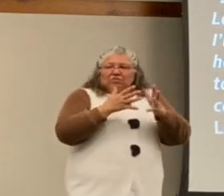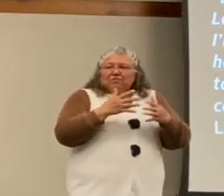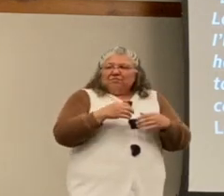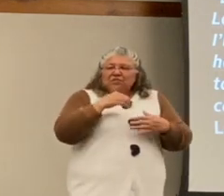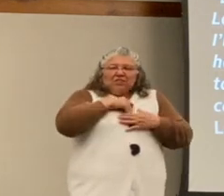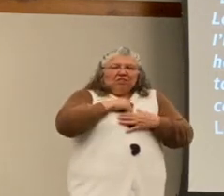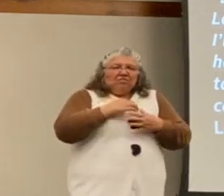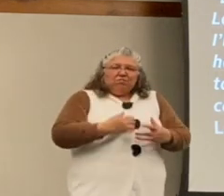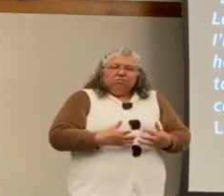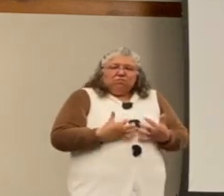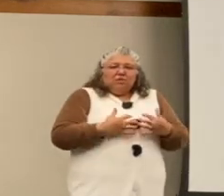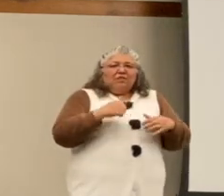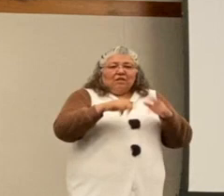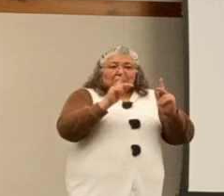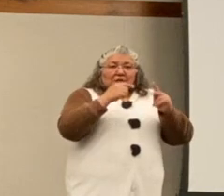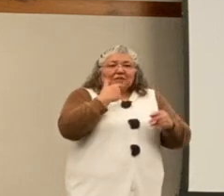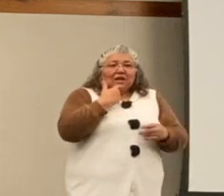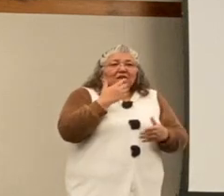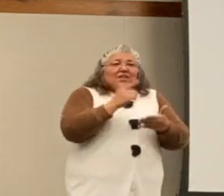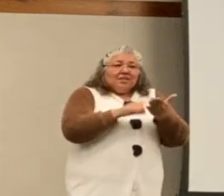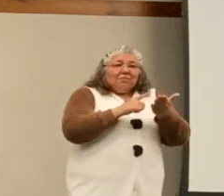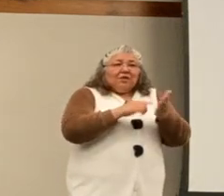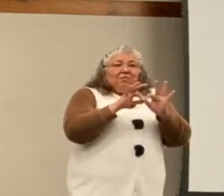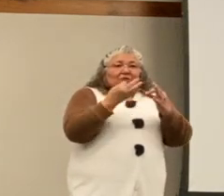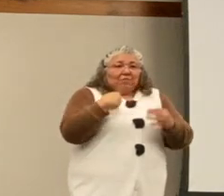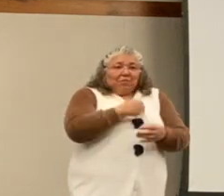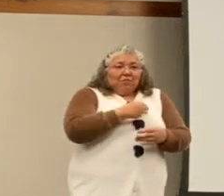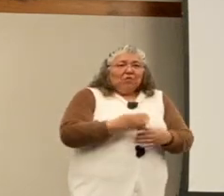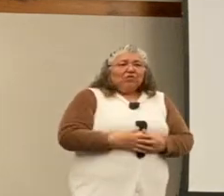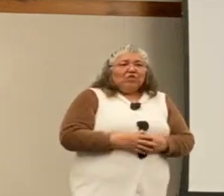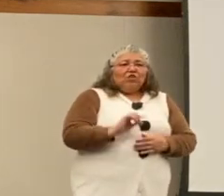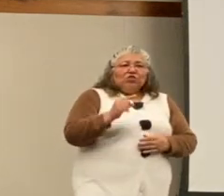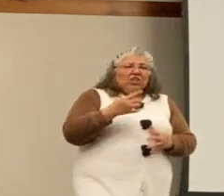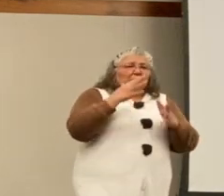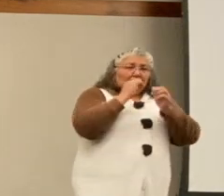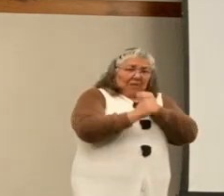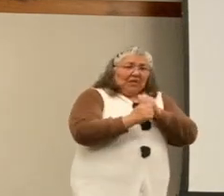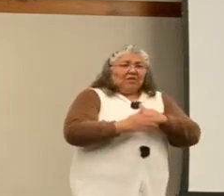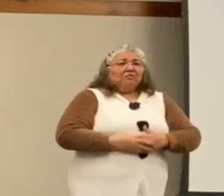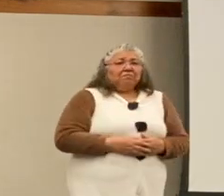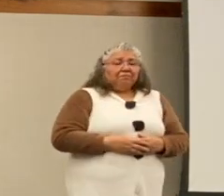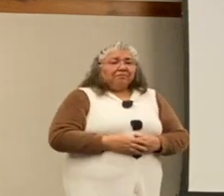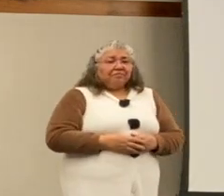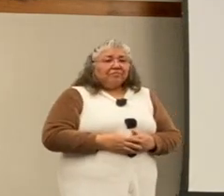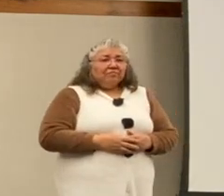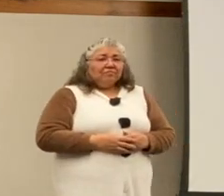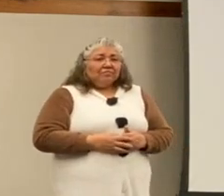Because what these folks said, sometimes family members are just mean, aren't they?